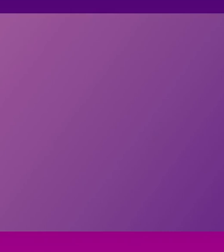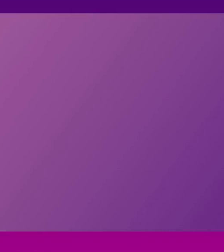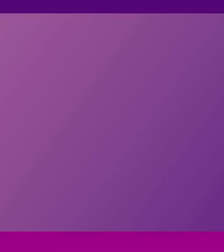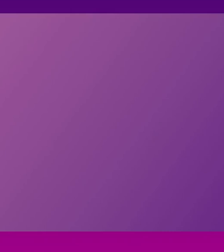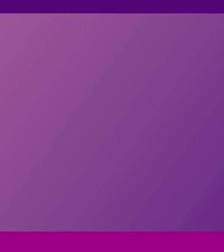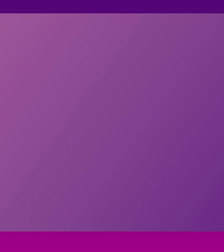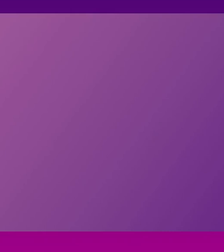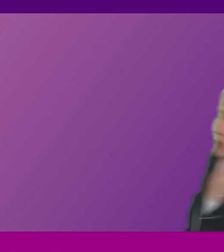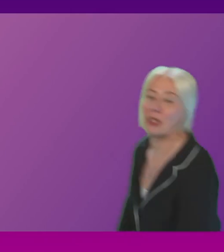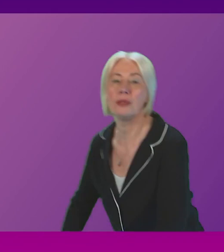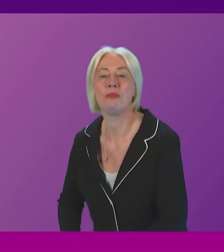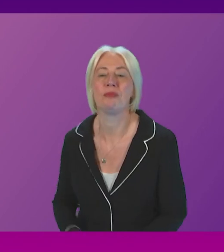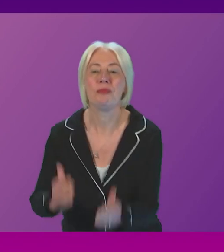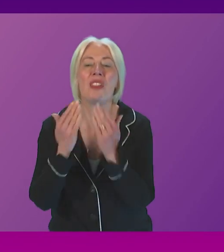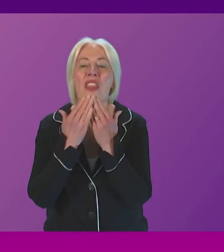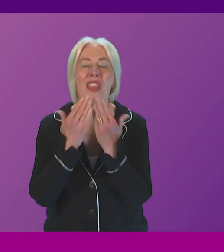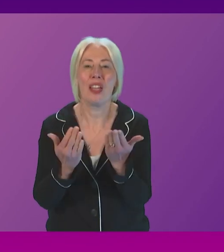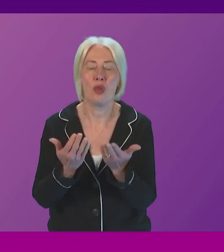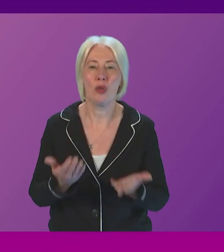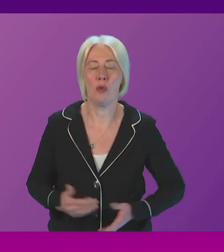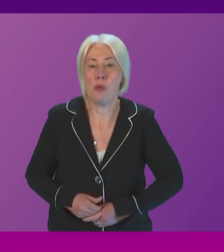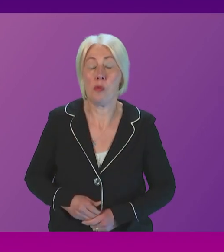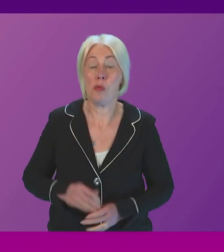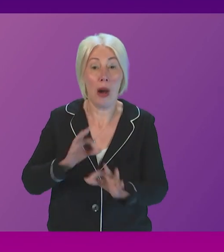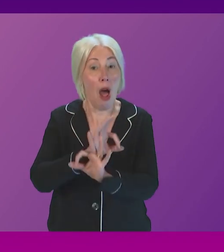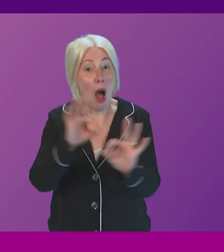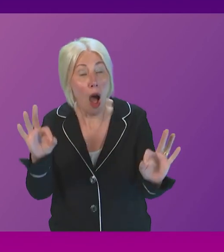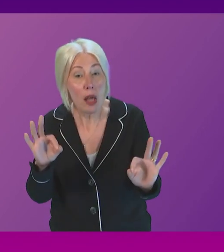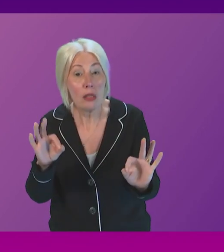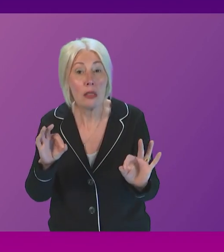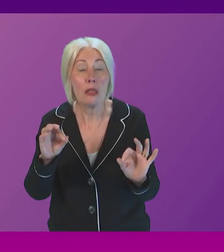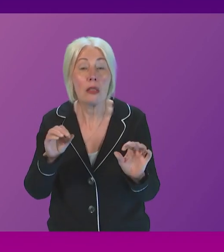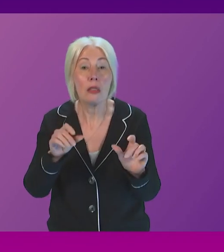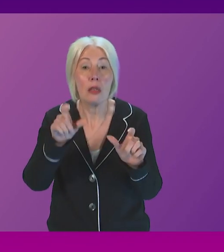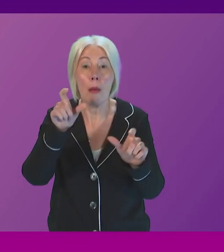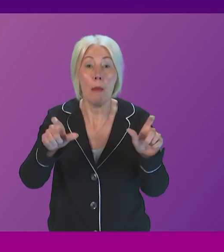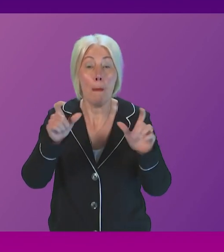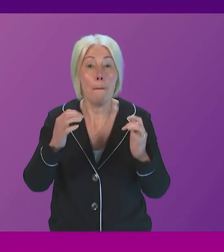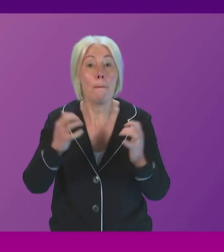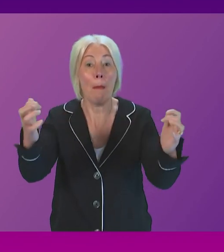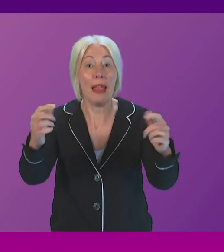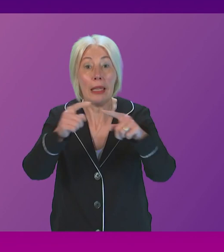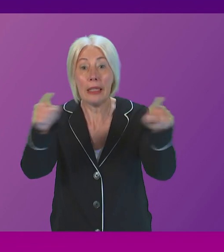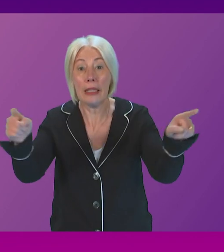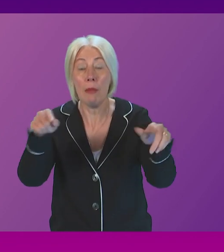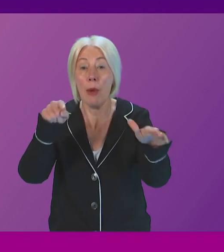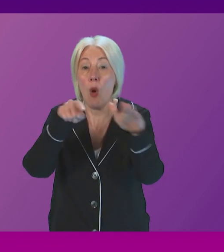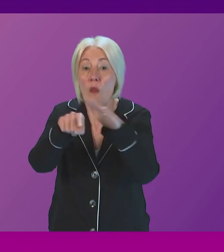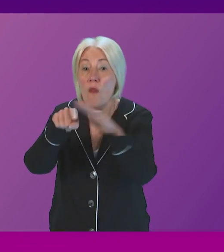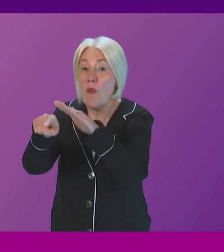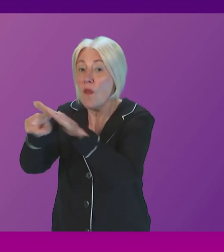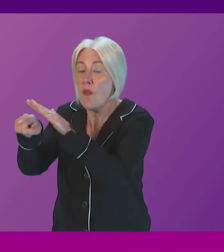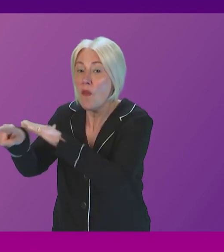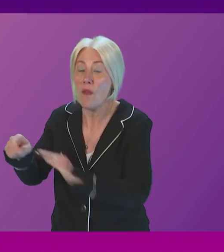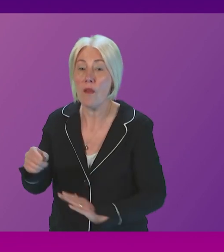Thank you. Could I please request that members of the public who are currently leaving the